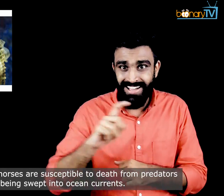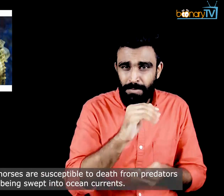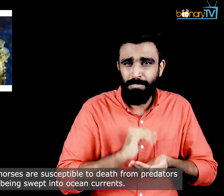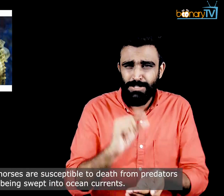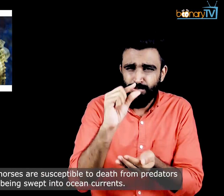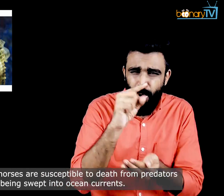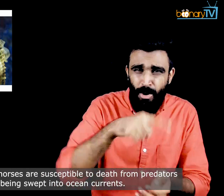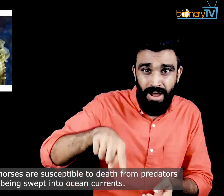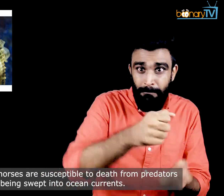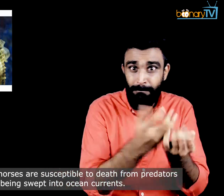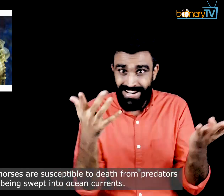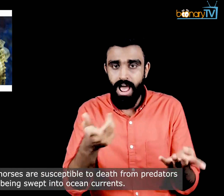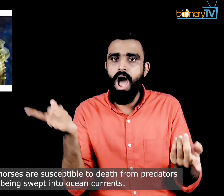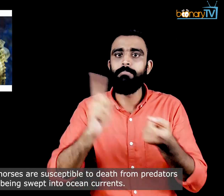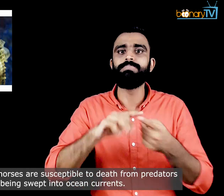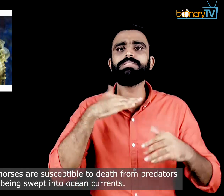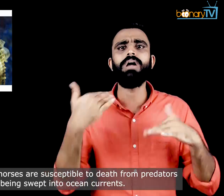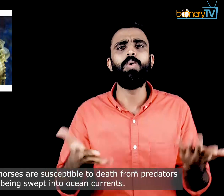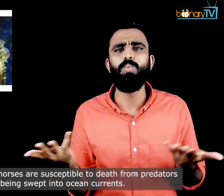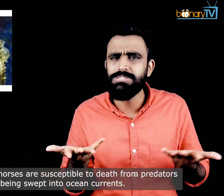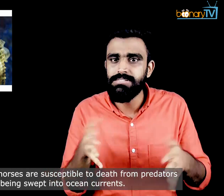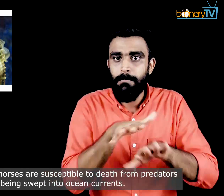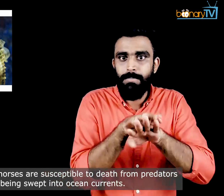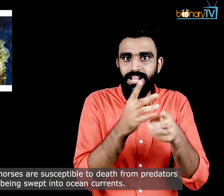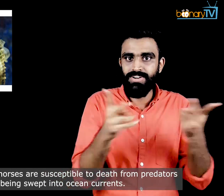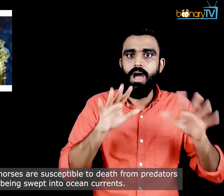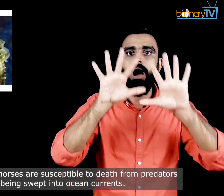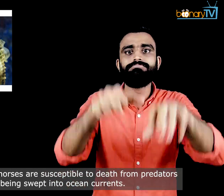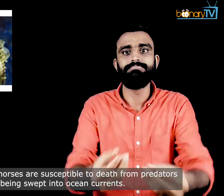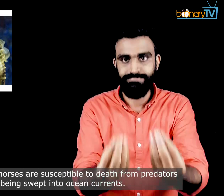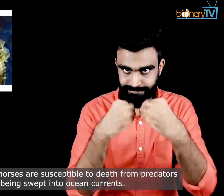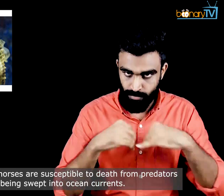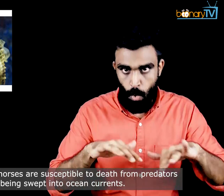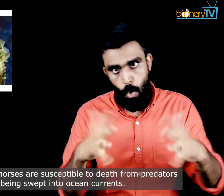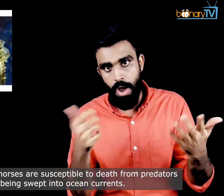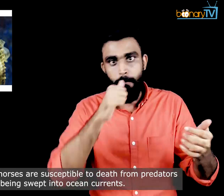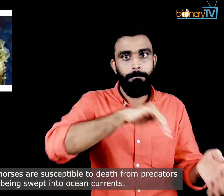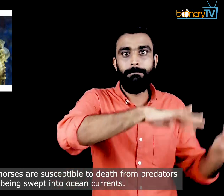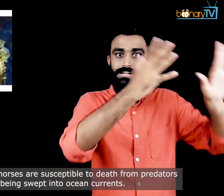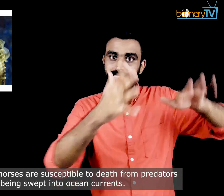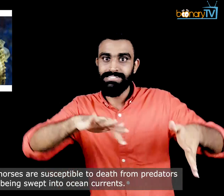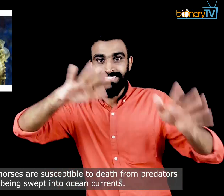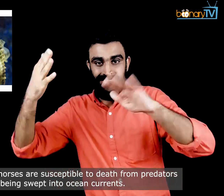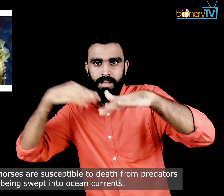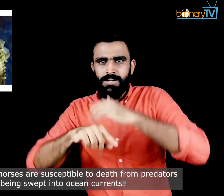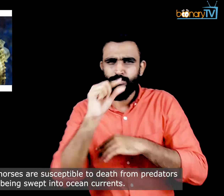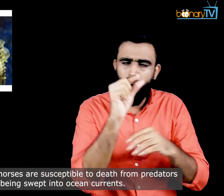Hence, infant seahorses are susceptible to death from predators and being swept into ocean